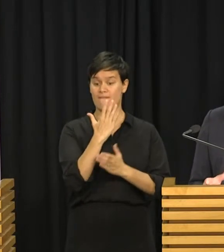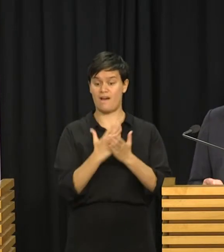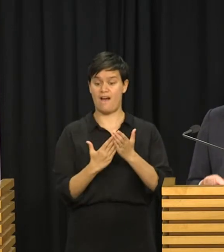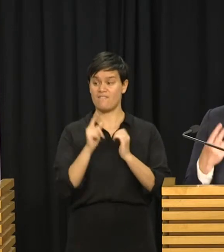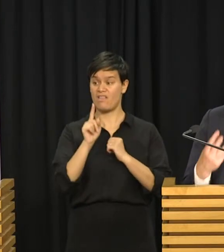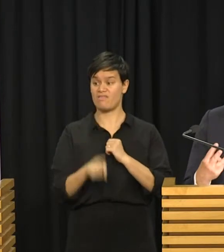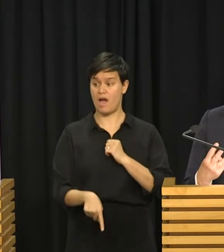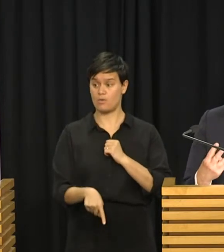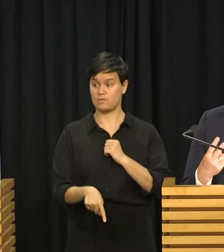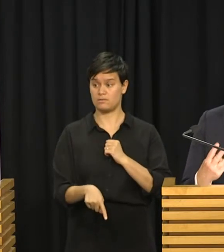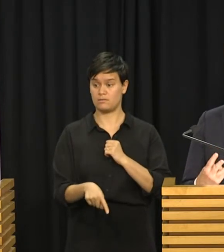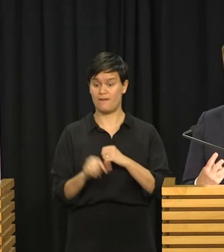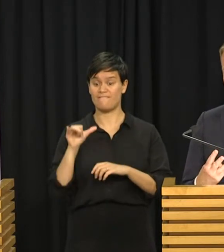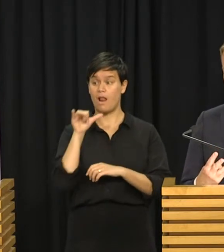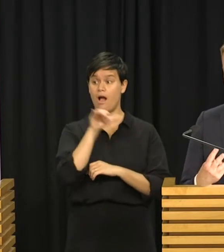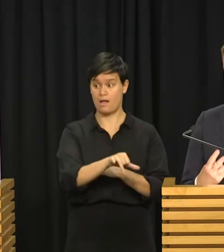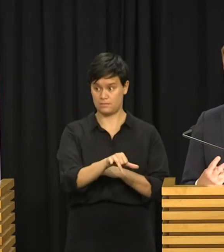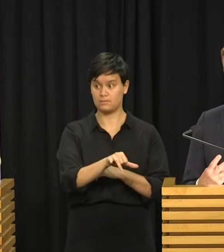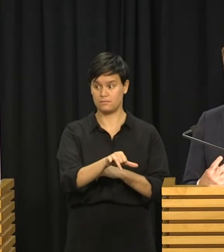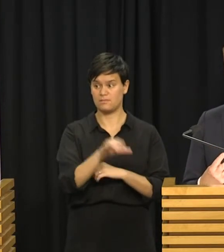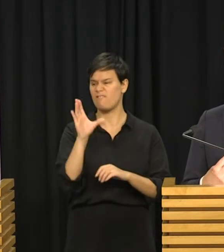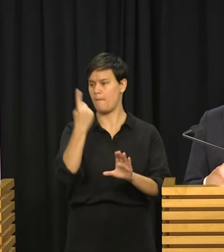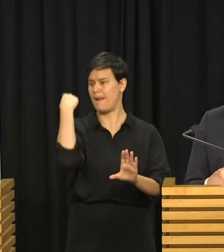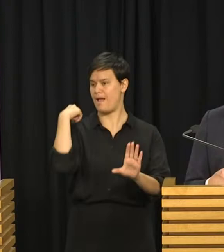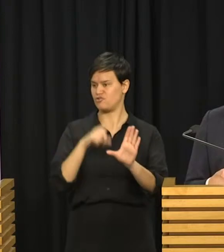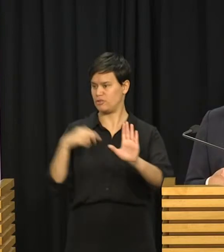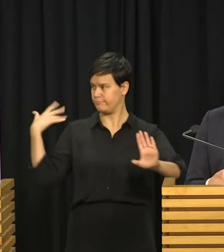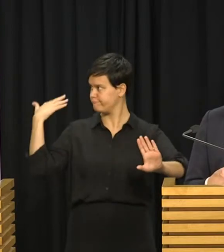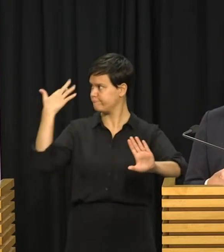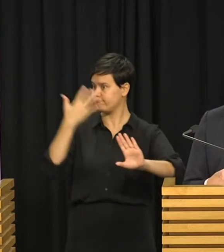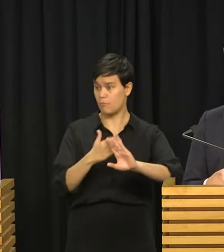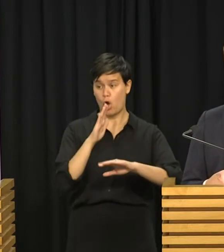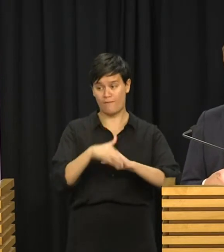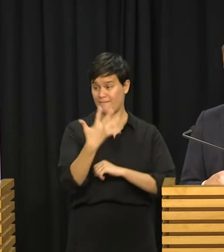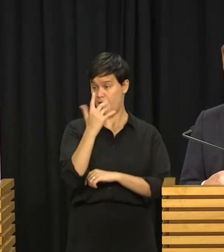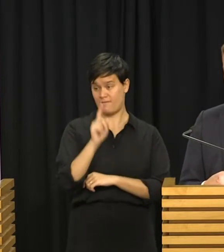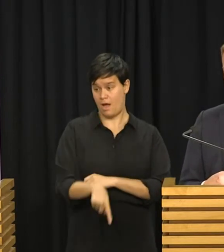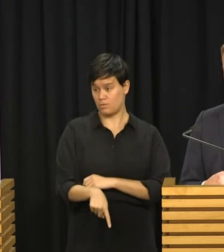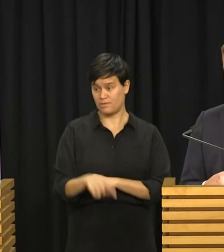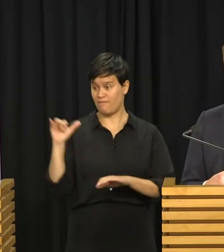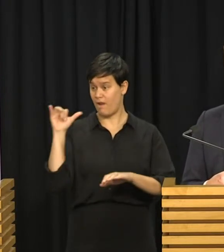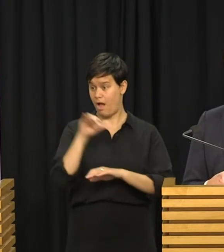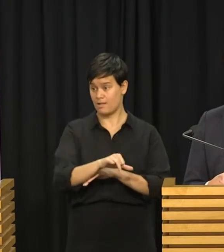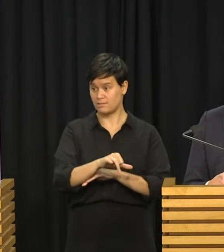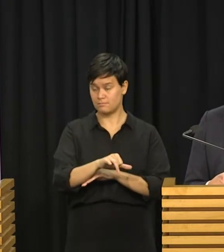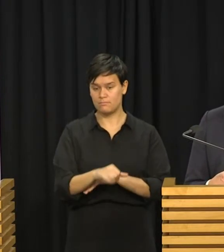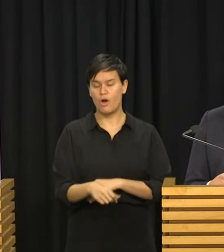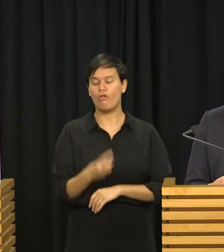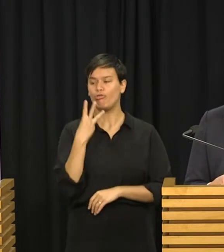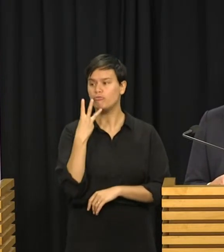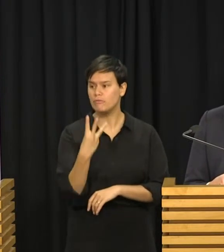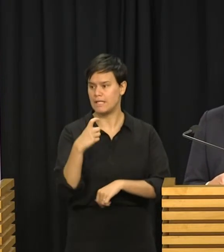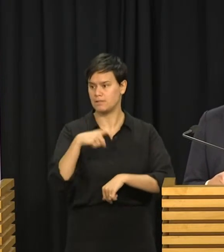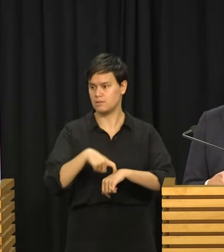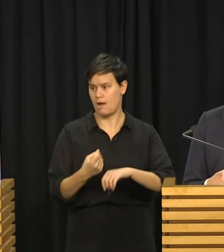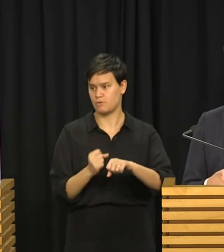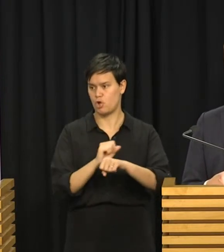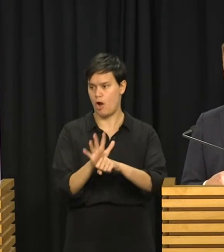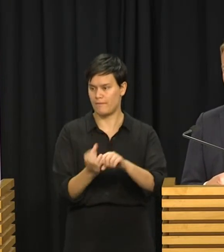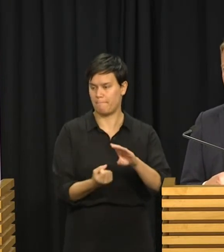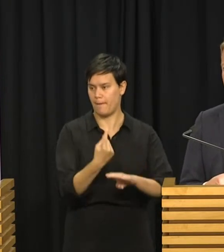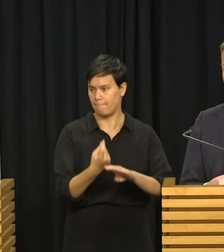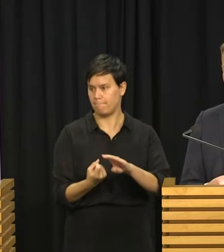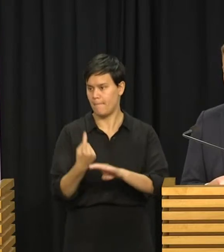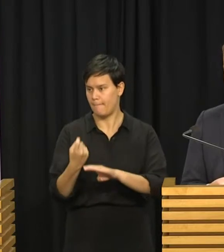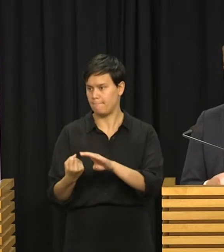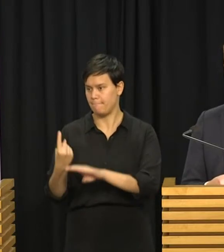last year, and we've dealt with 3 cases, of aircrew who have come off those flights. They have done a remarkably successful